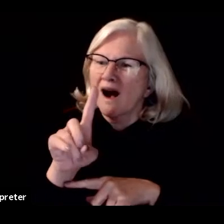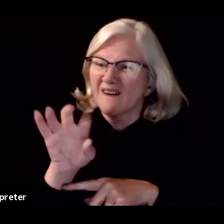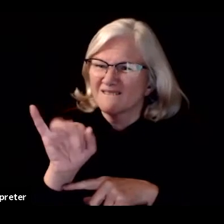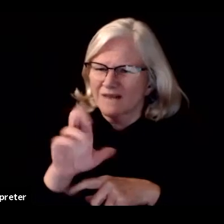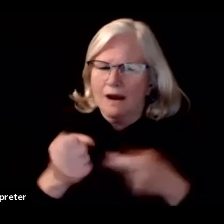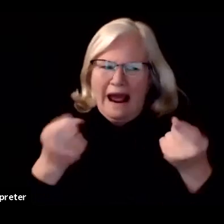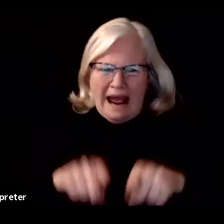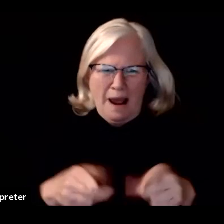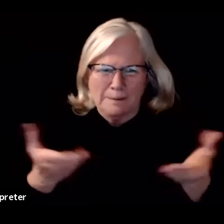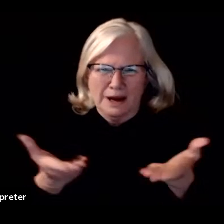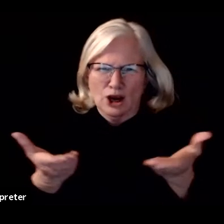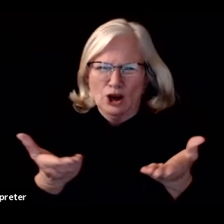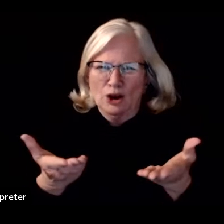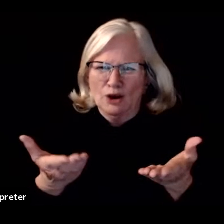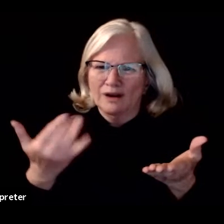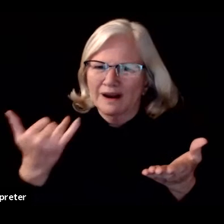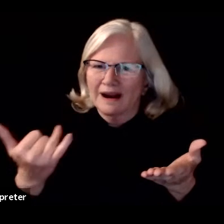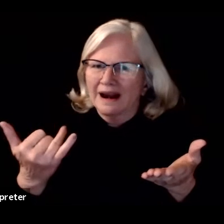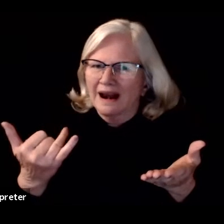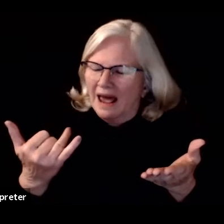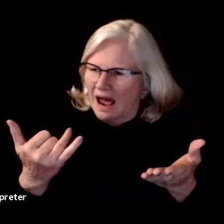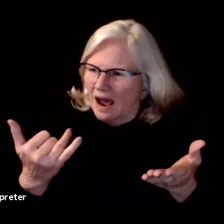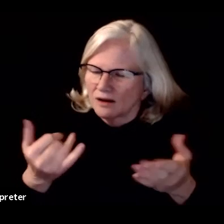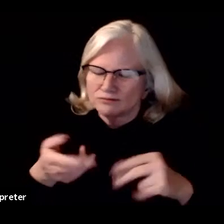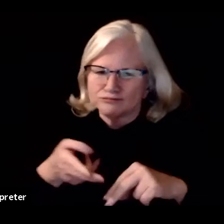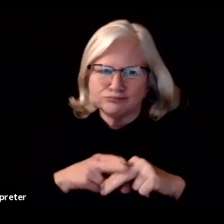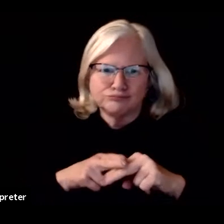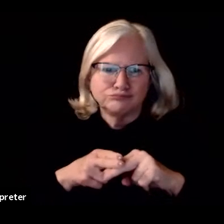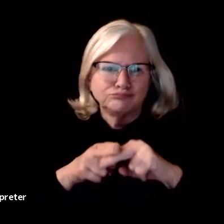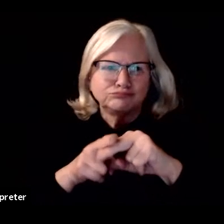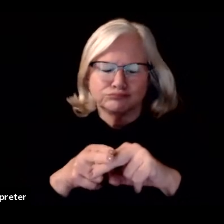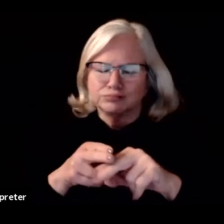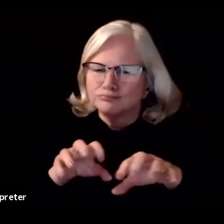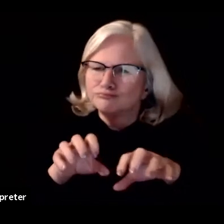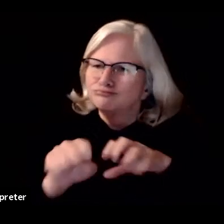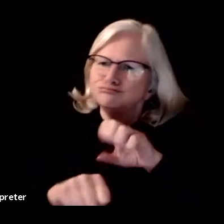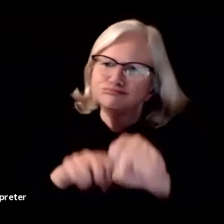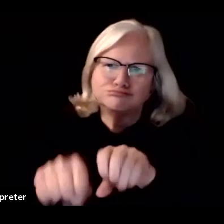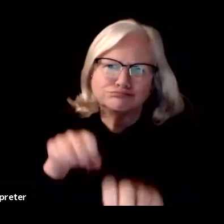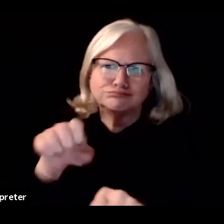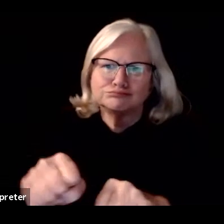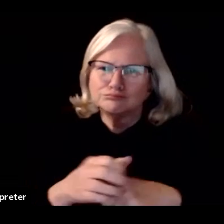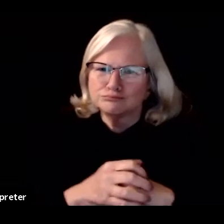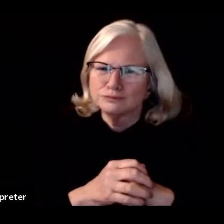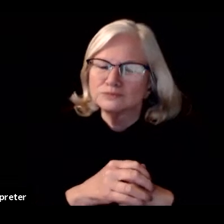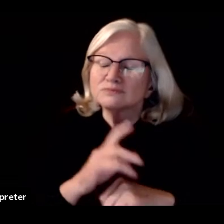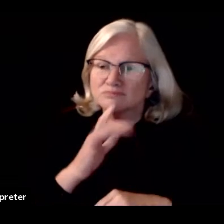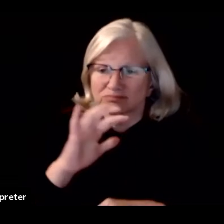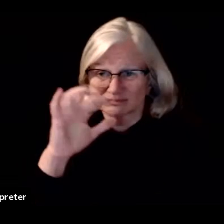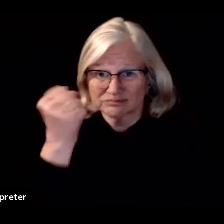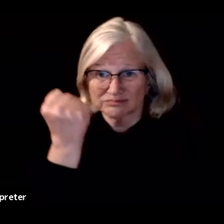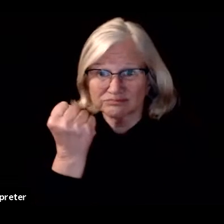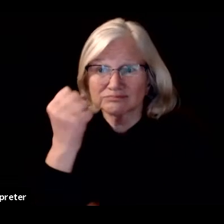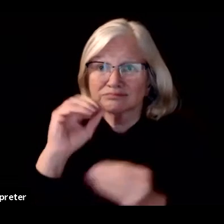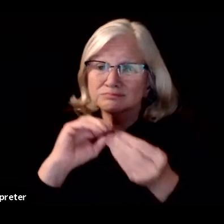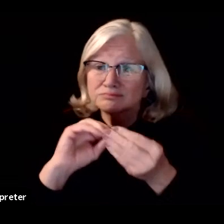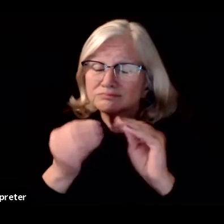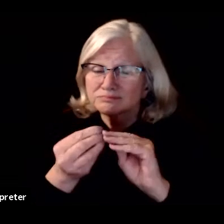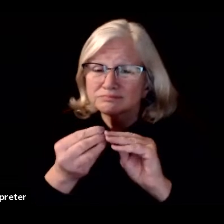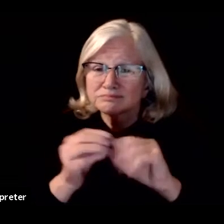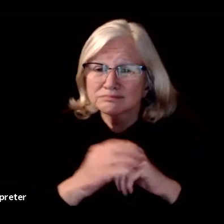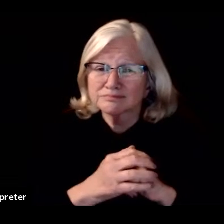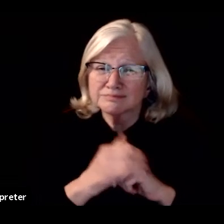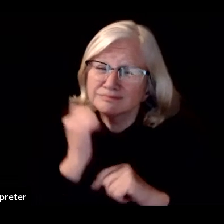feels like we're losing ground. We're seeing record numbers of new cases, set a new record every few days, and it's because we're